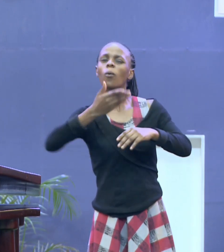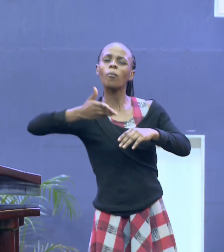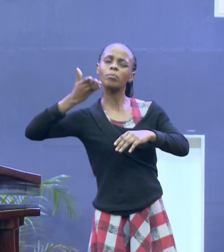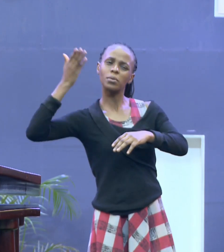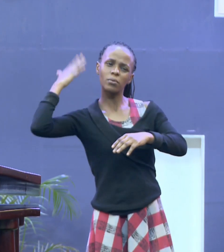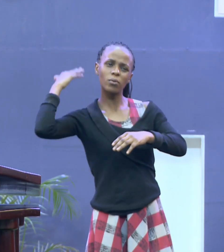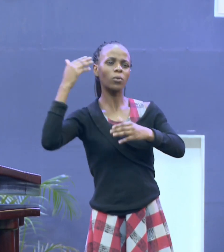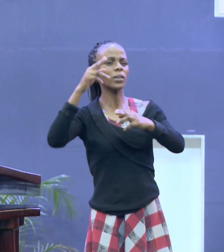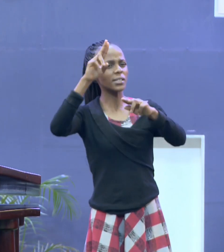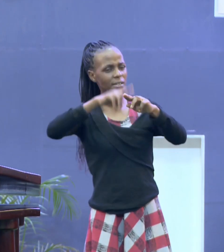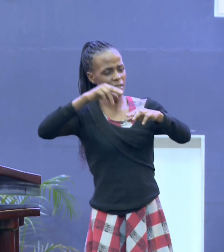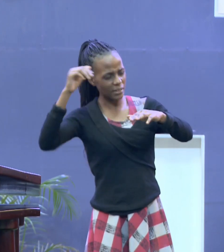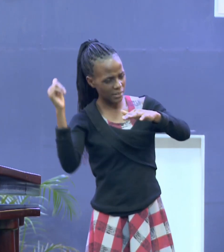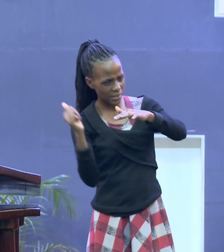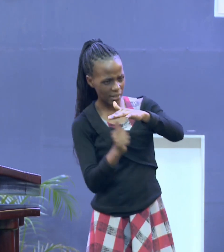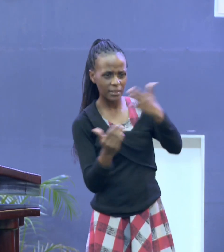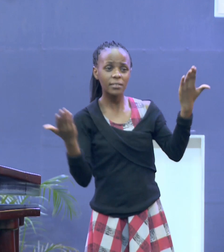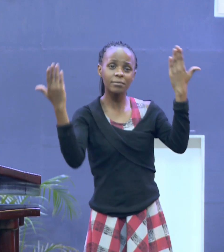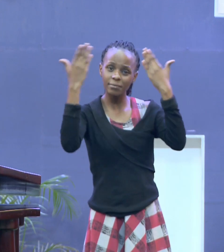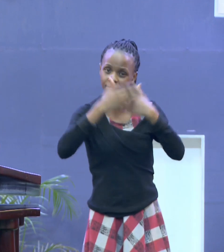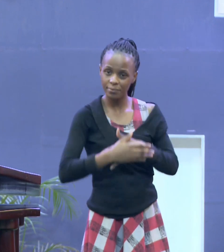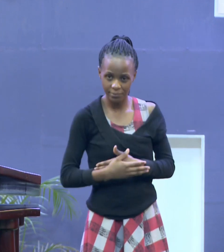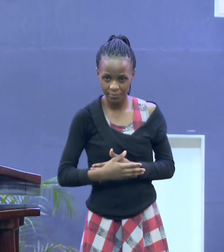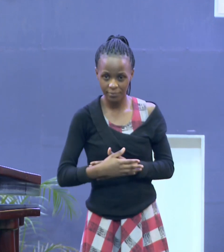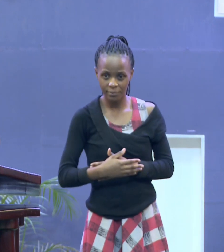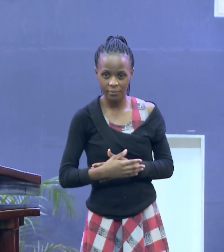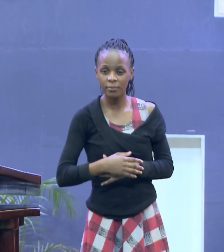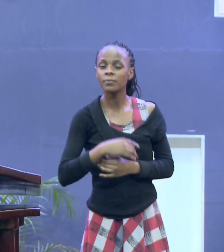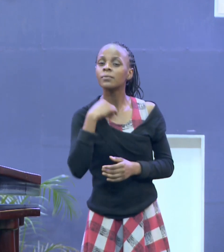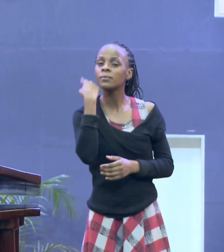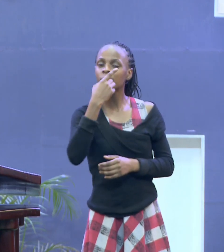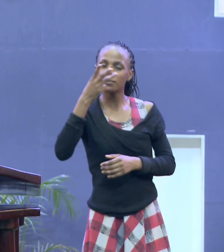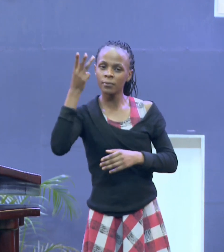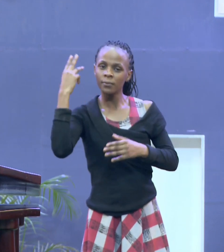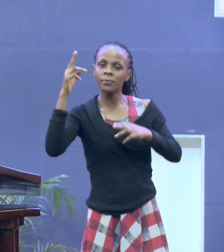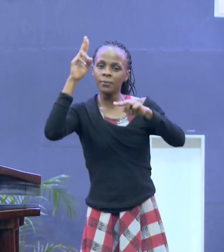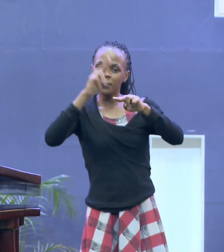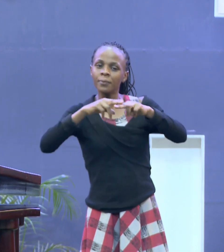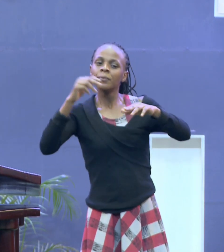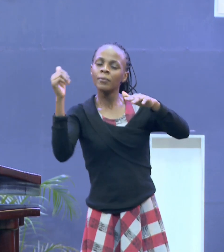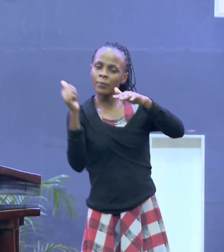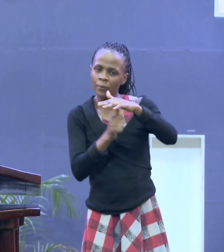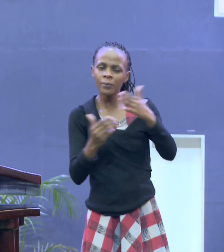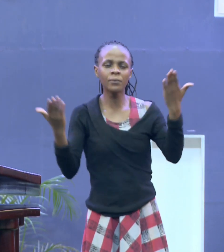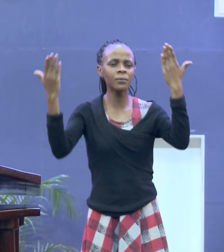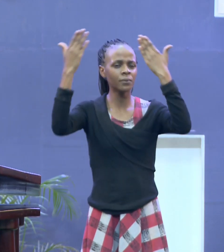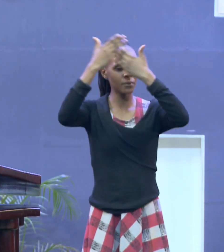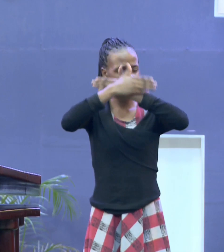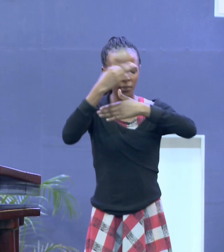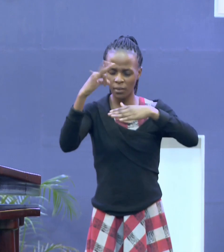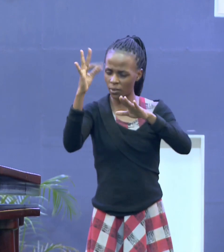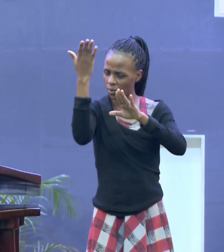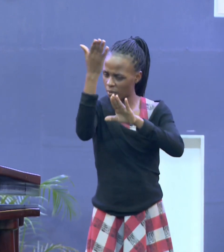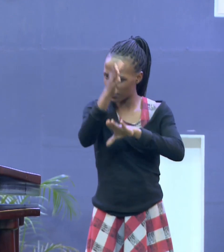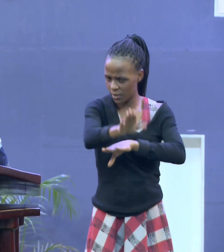the light shined over those who are living under darkness. Abaali batudde wansi w'ekisiikirize eky'okufa. Who are